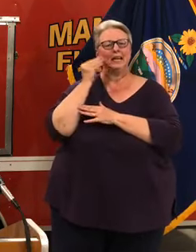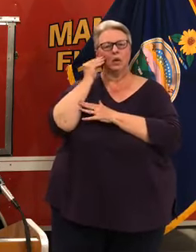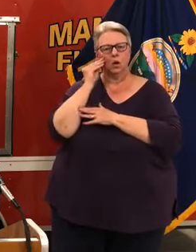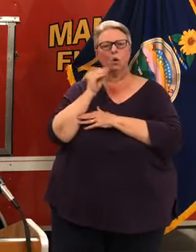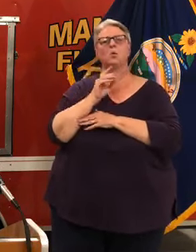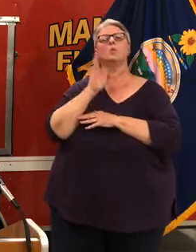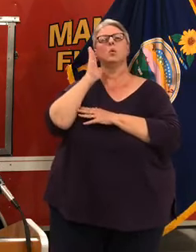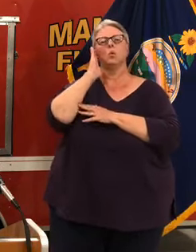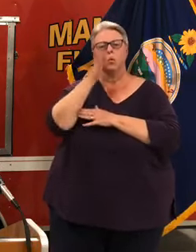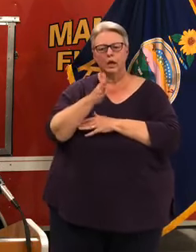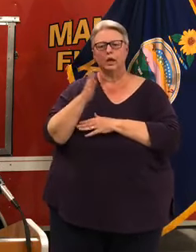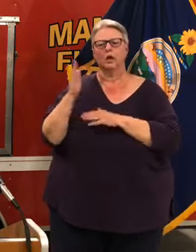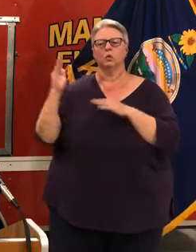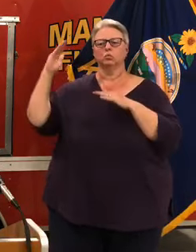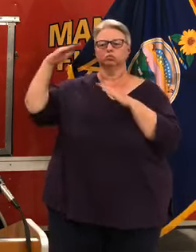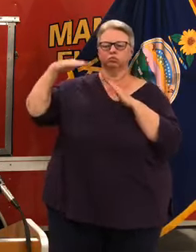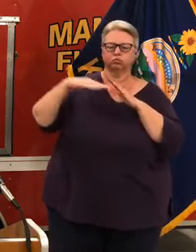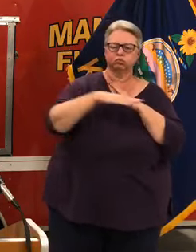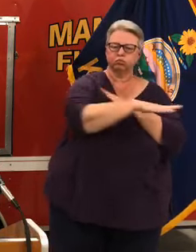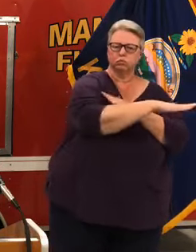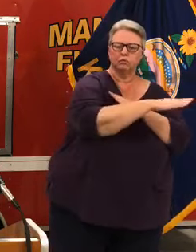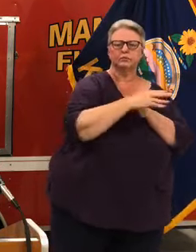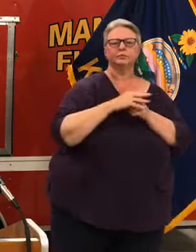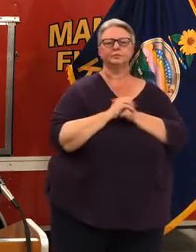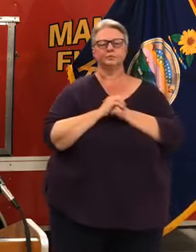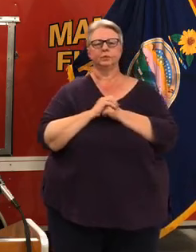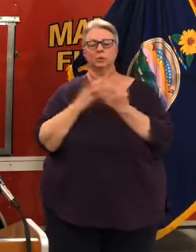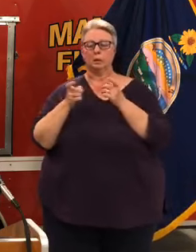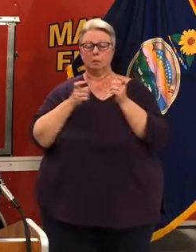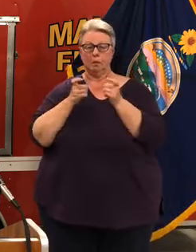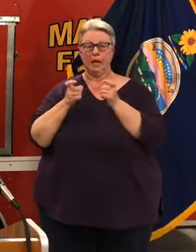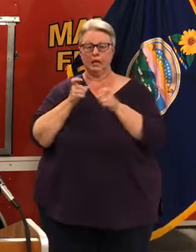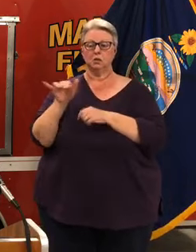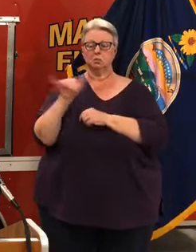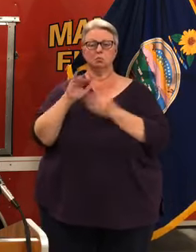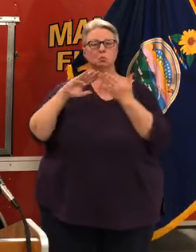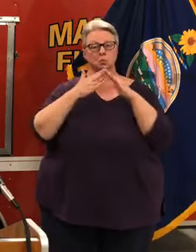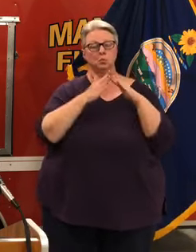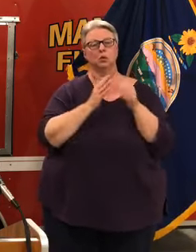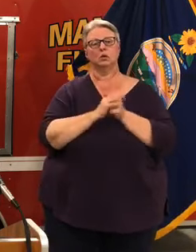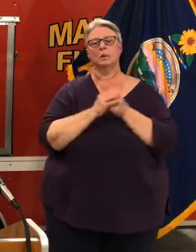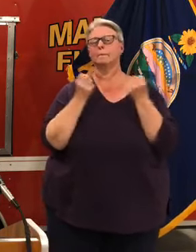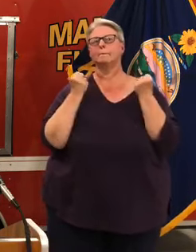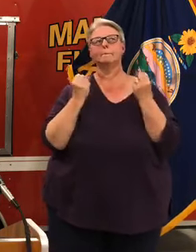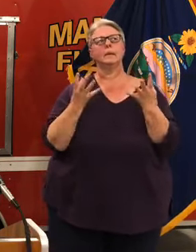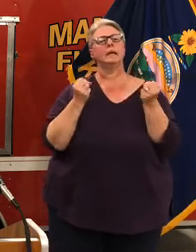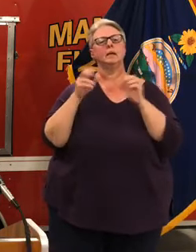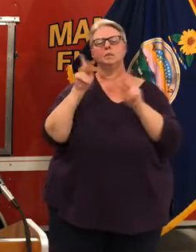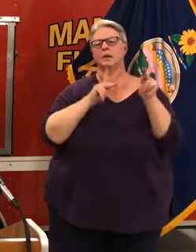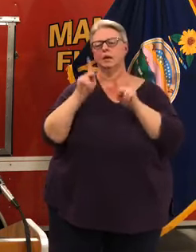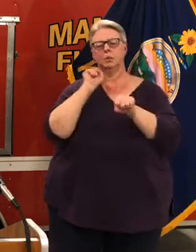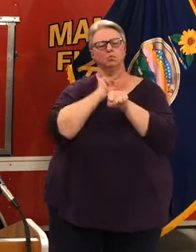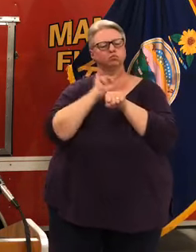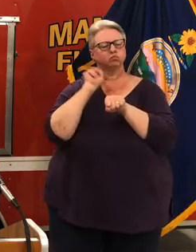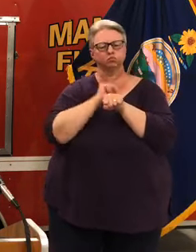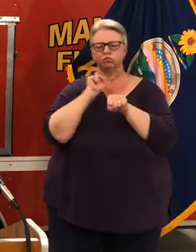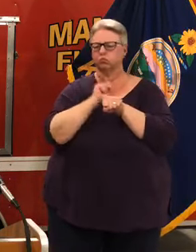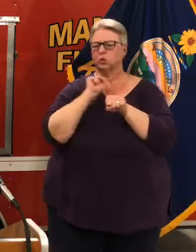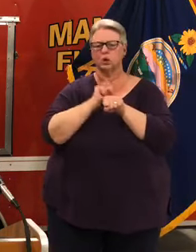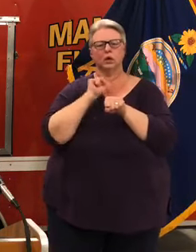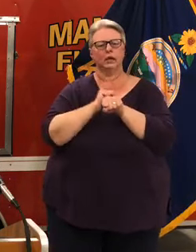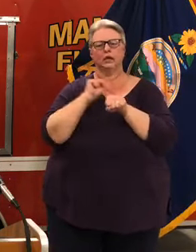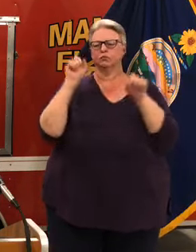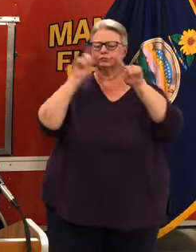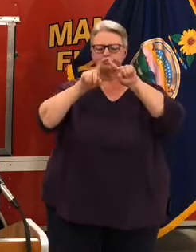the spread so that we can manage this as a community. I want to encourage you that there are many, many people working on all facets of this